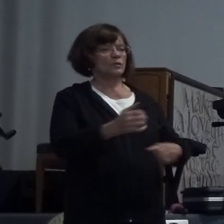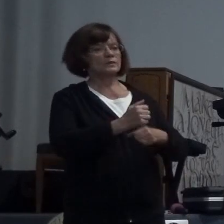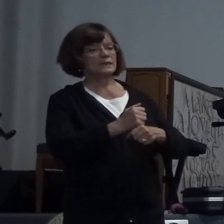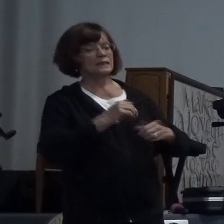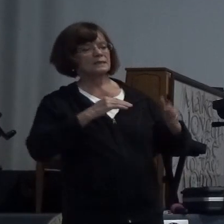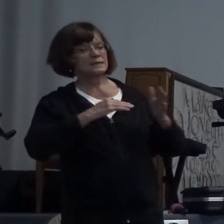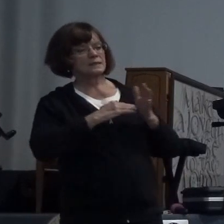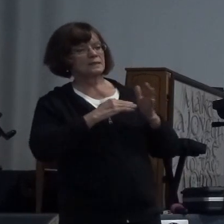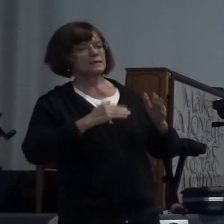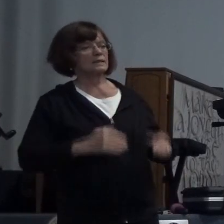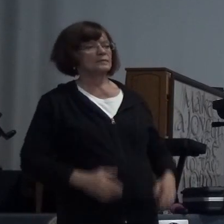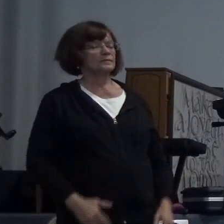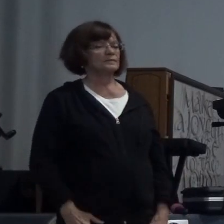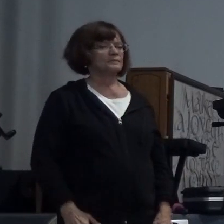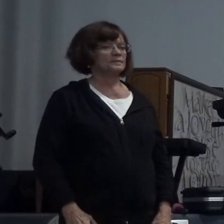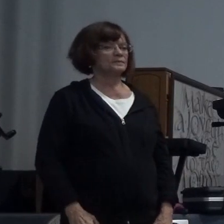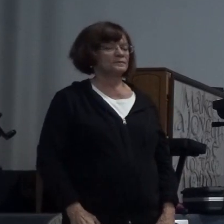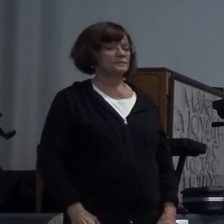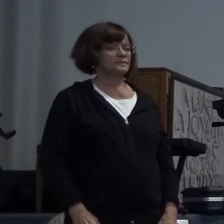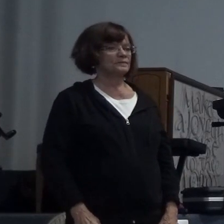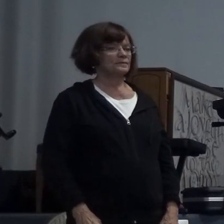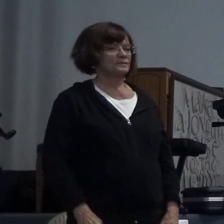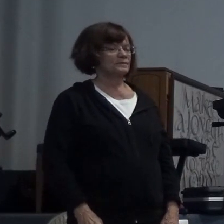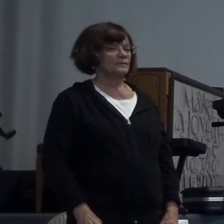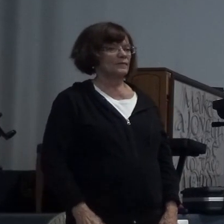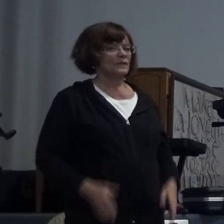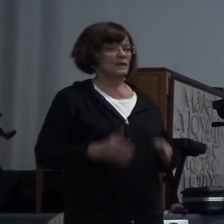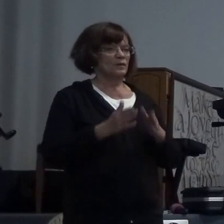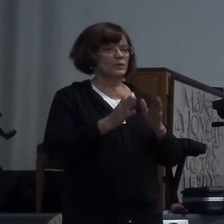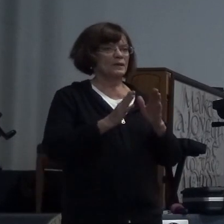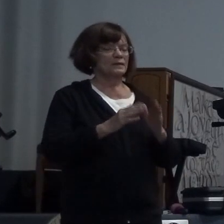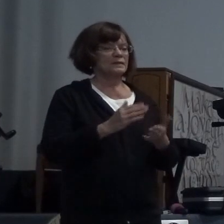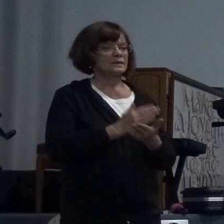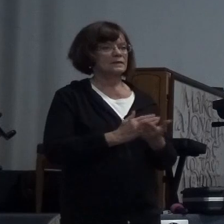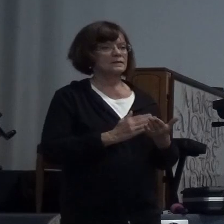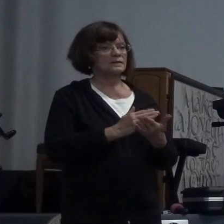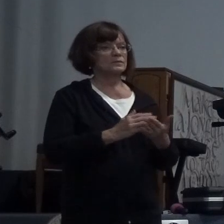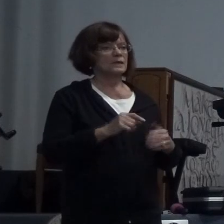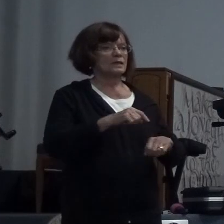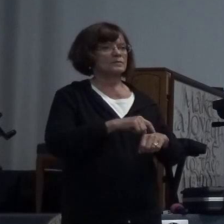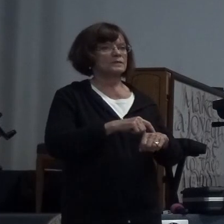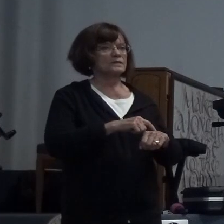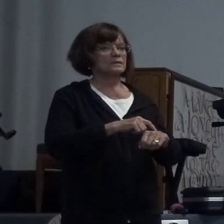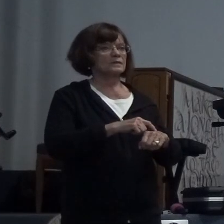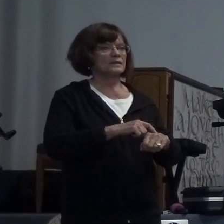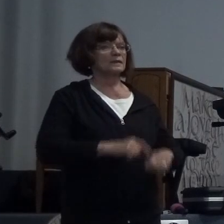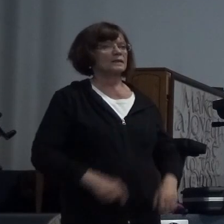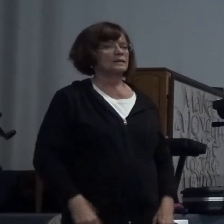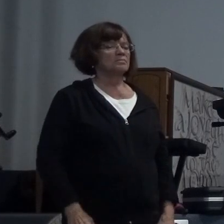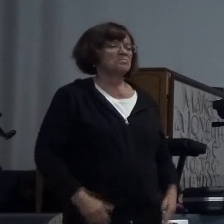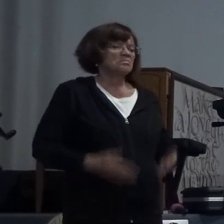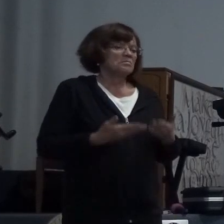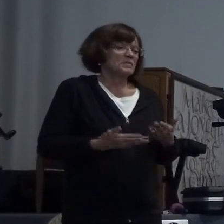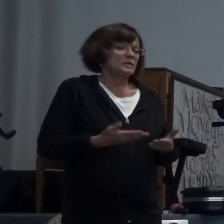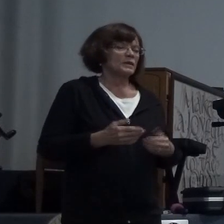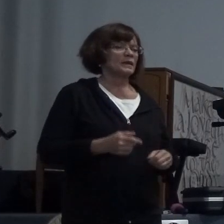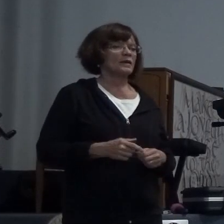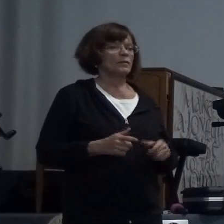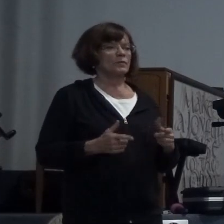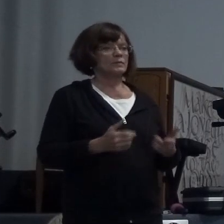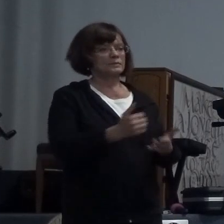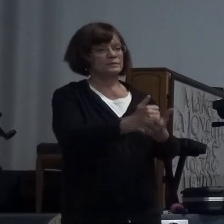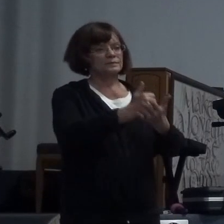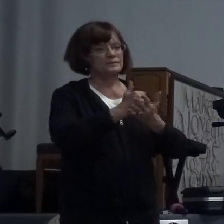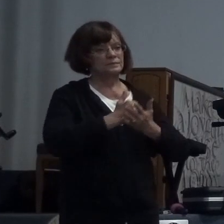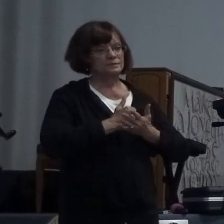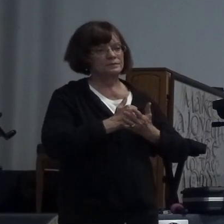hold charge against them in that sense. Sometimes we could tell somebody, it may be as benefit. I mean, it depends on the situation, to tell